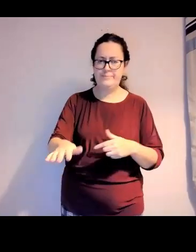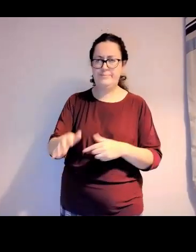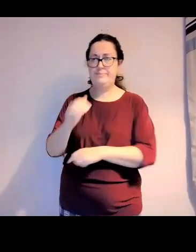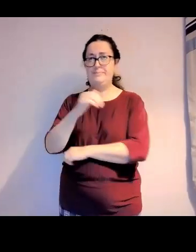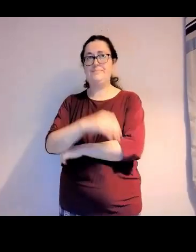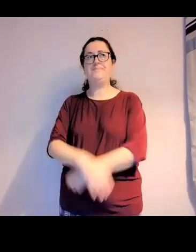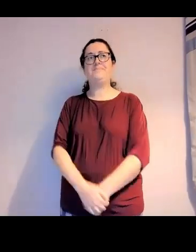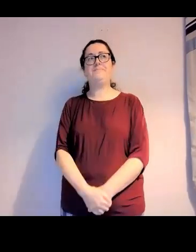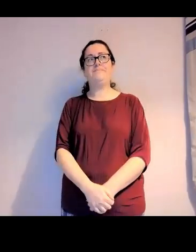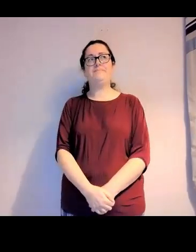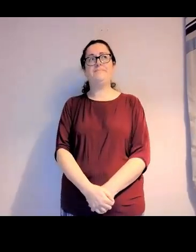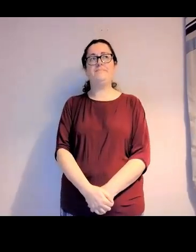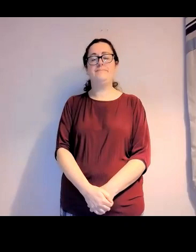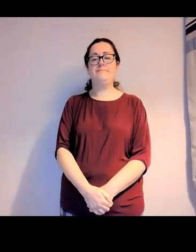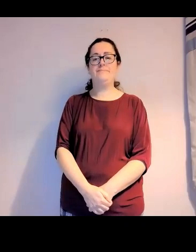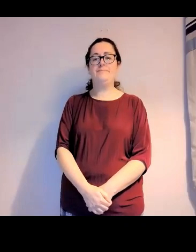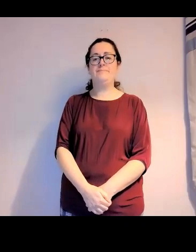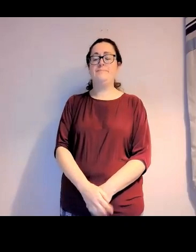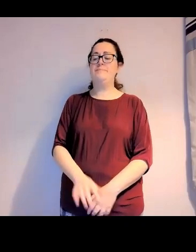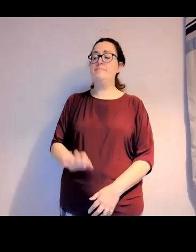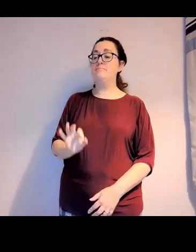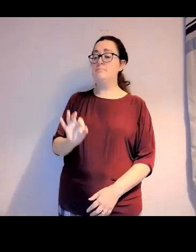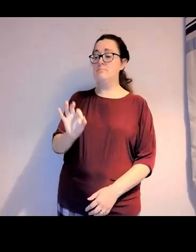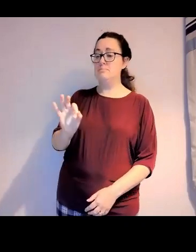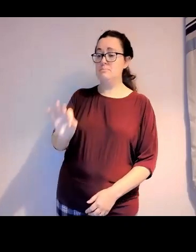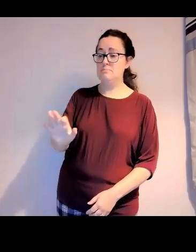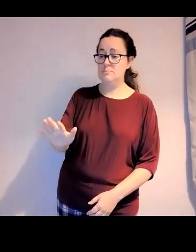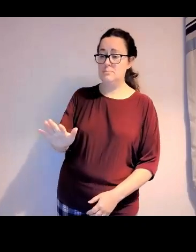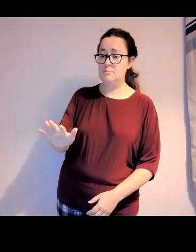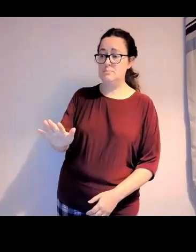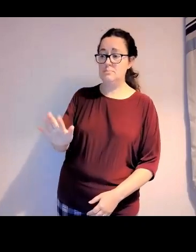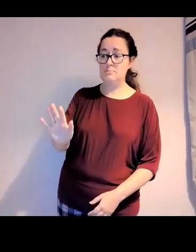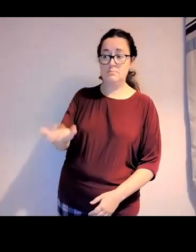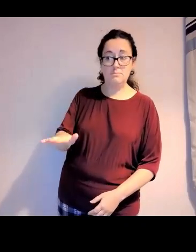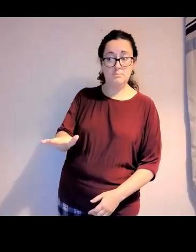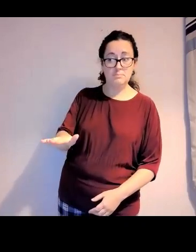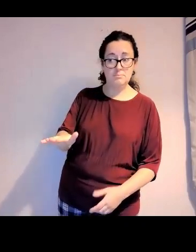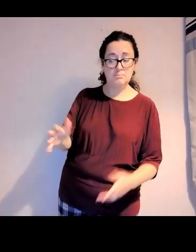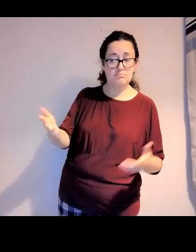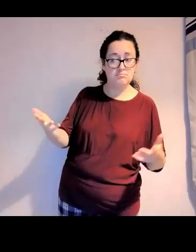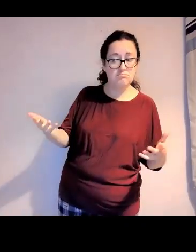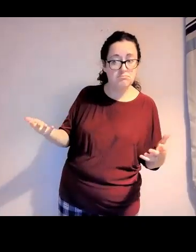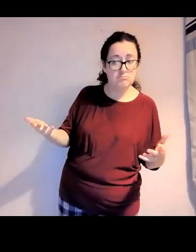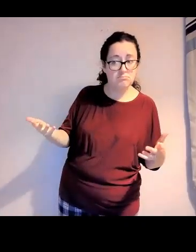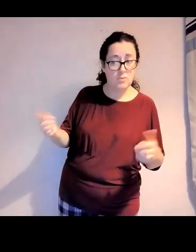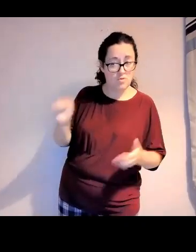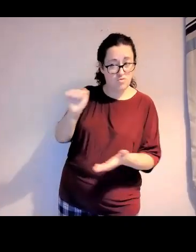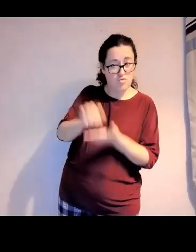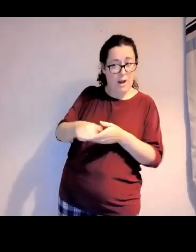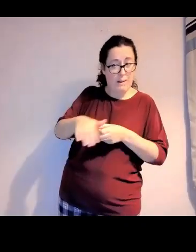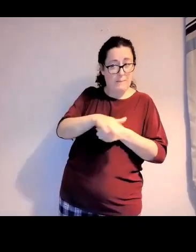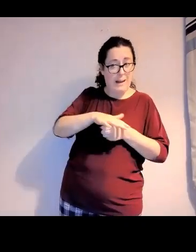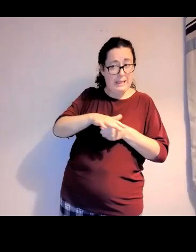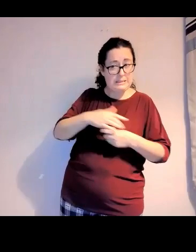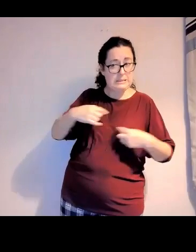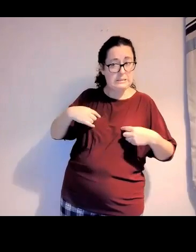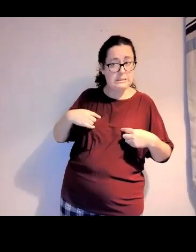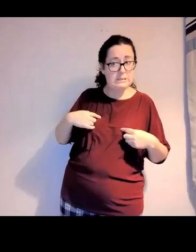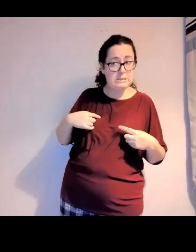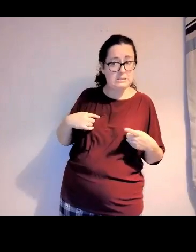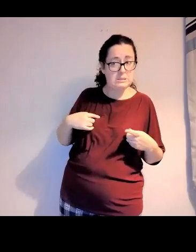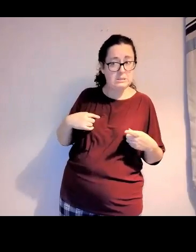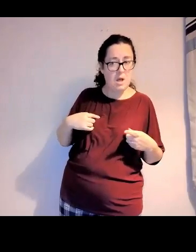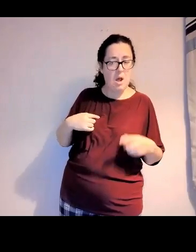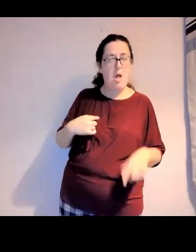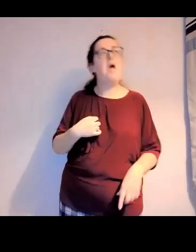wait. I calmly inquire. I'm wondering if I'm in the right place. Let